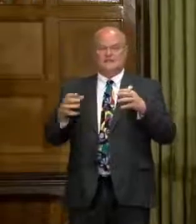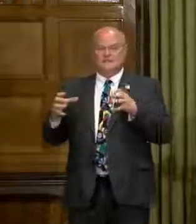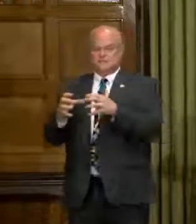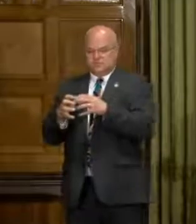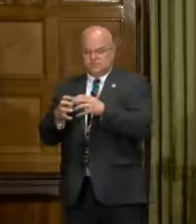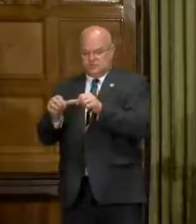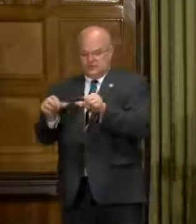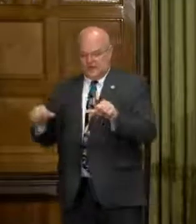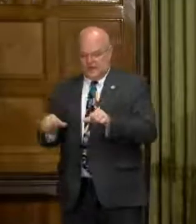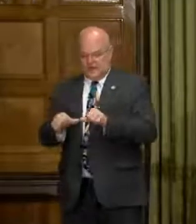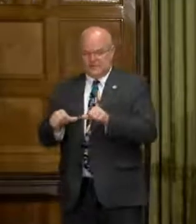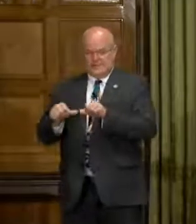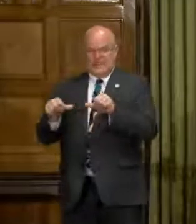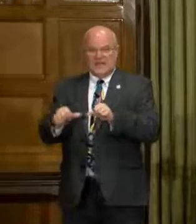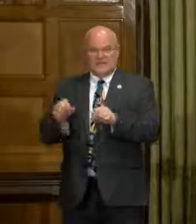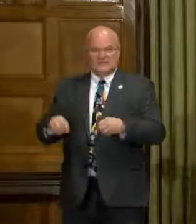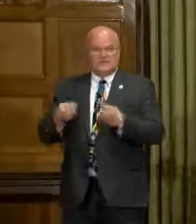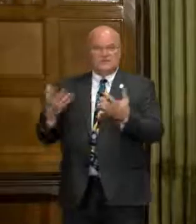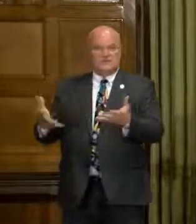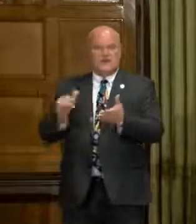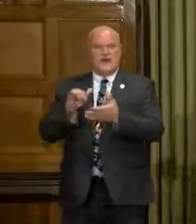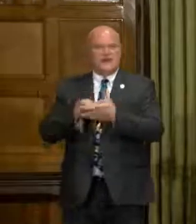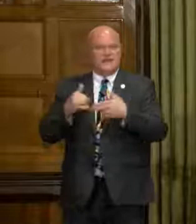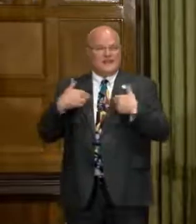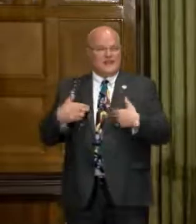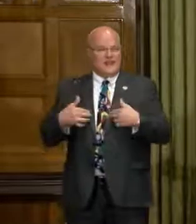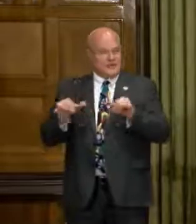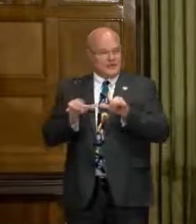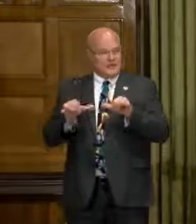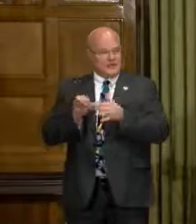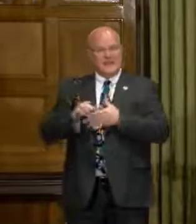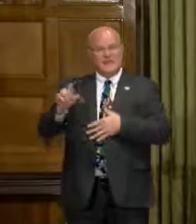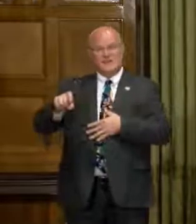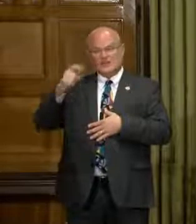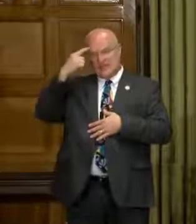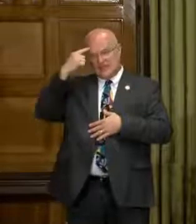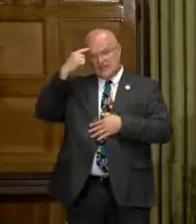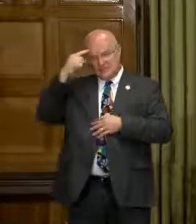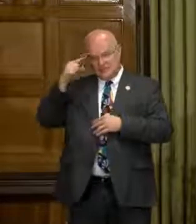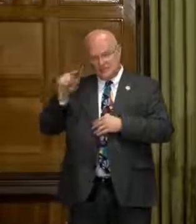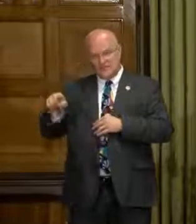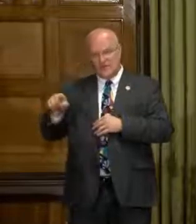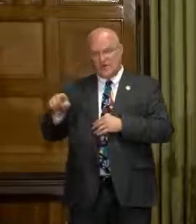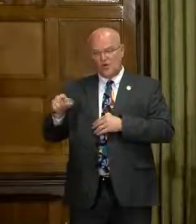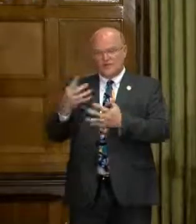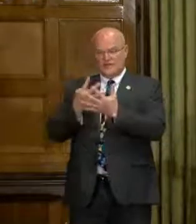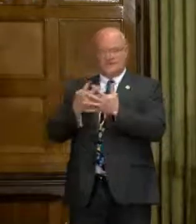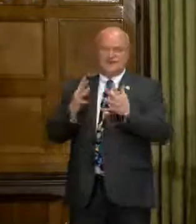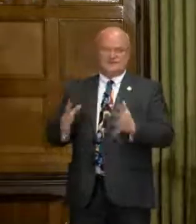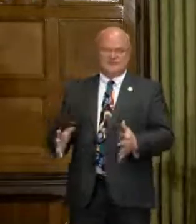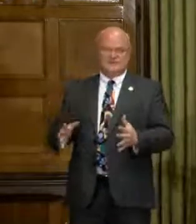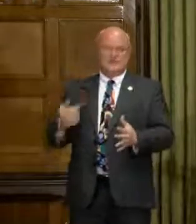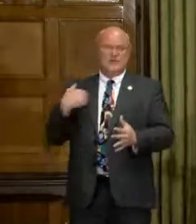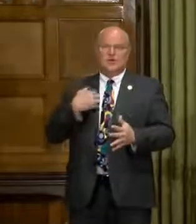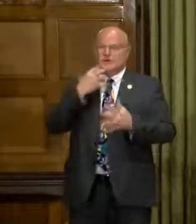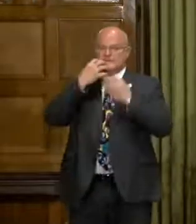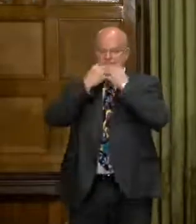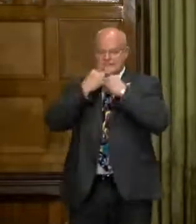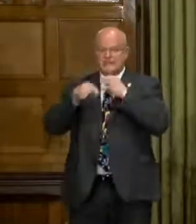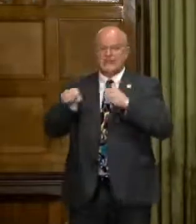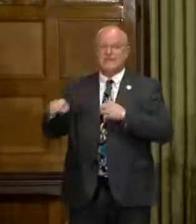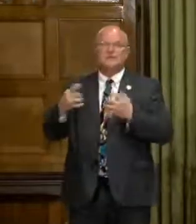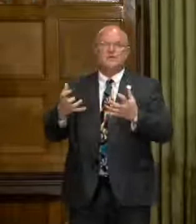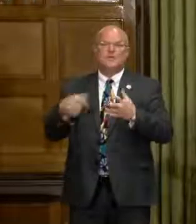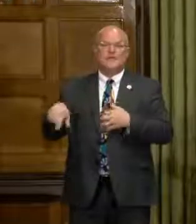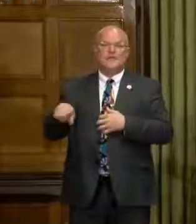isolation areas and the areas to provide the health measures that are needed for the inmates. We care about them.